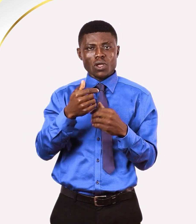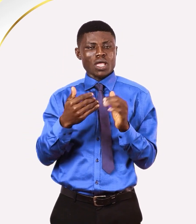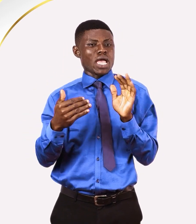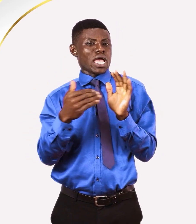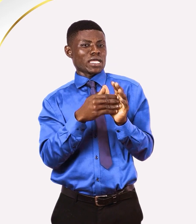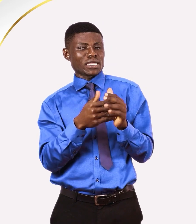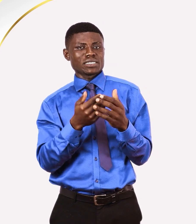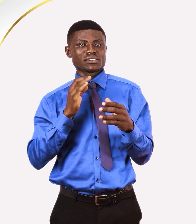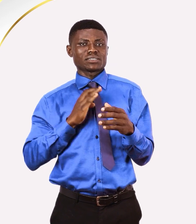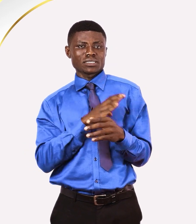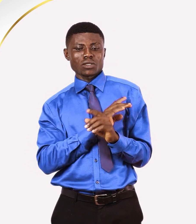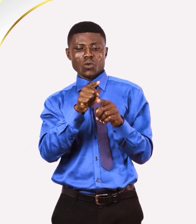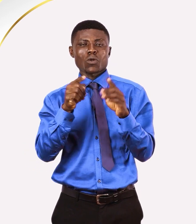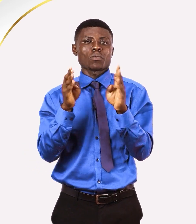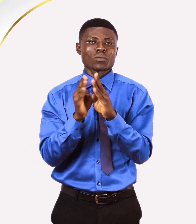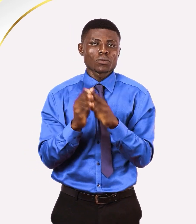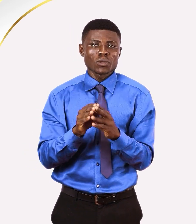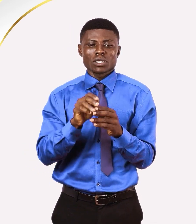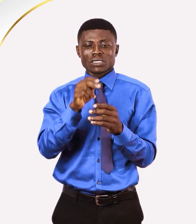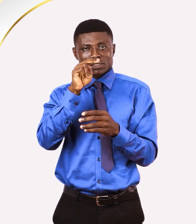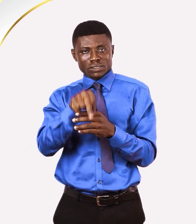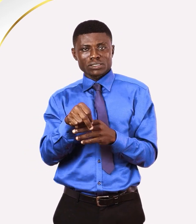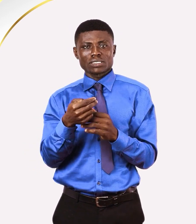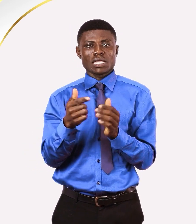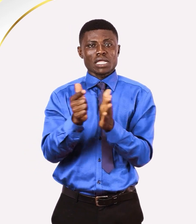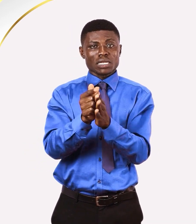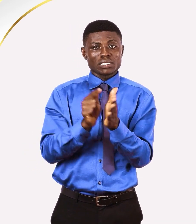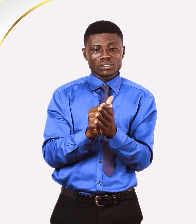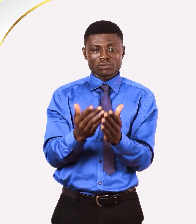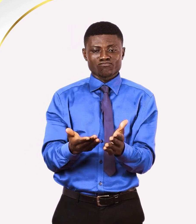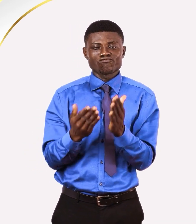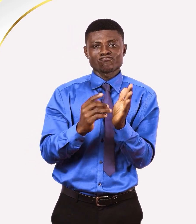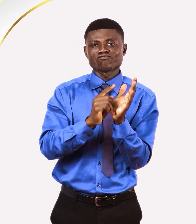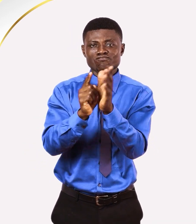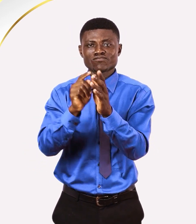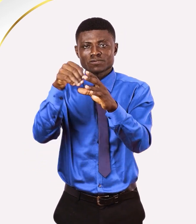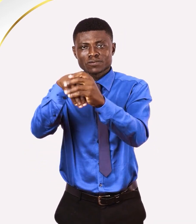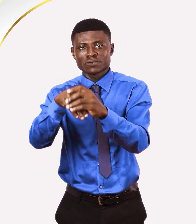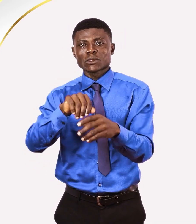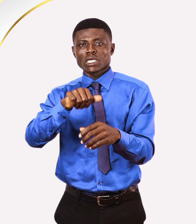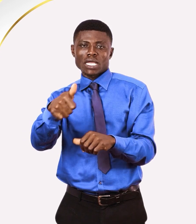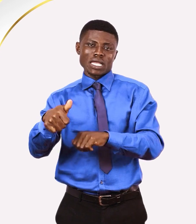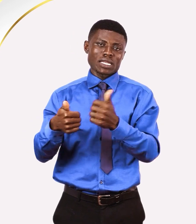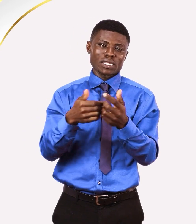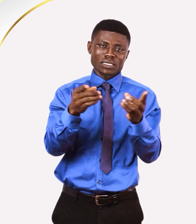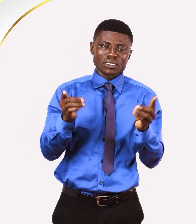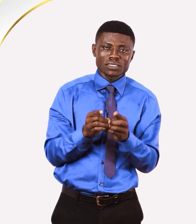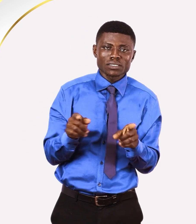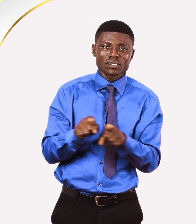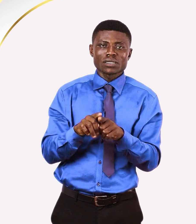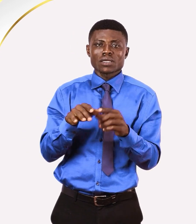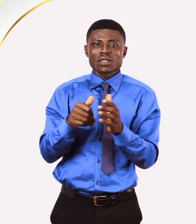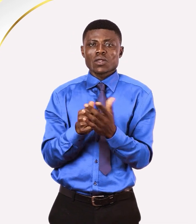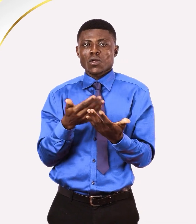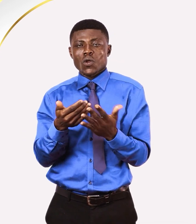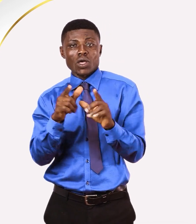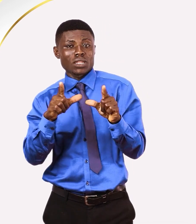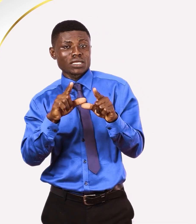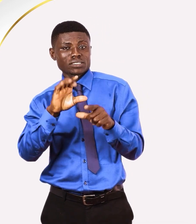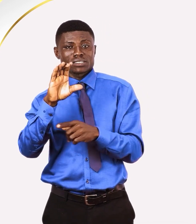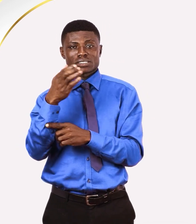against the Commission, attending meetings requiring legal representation involving other departments and